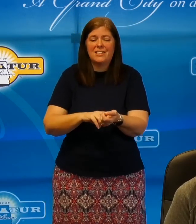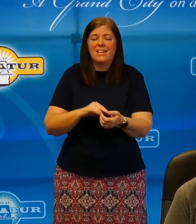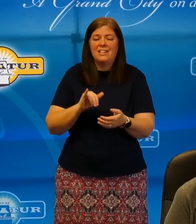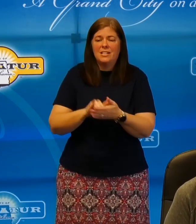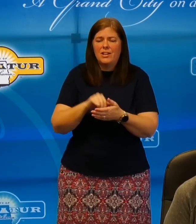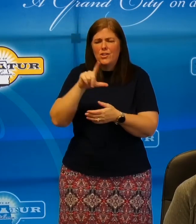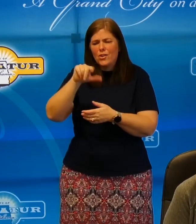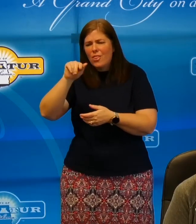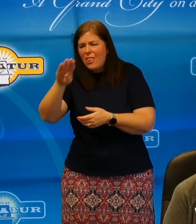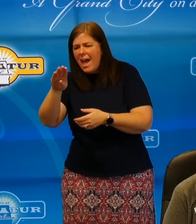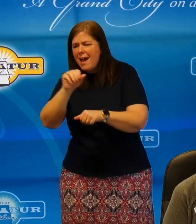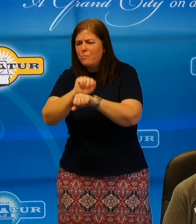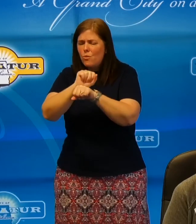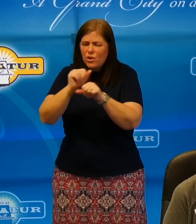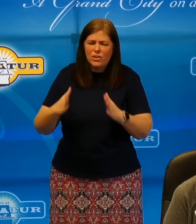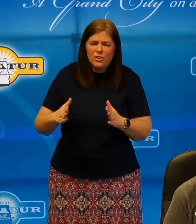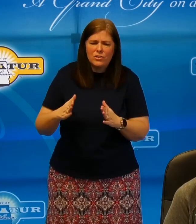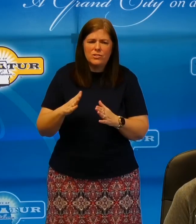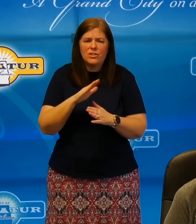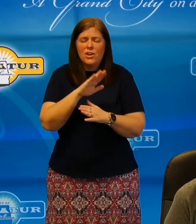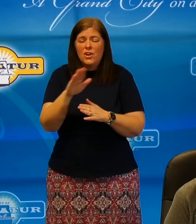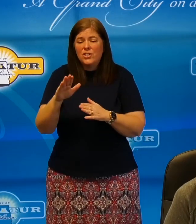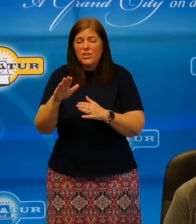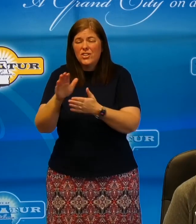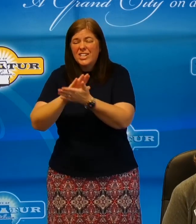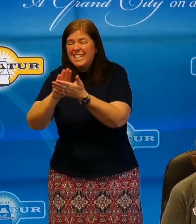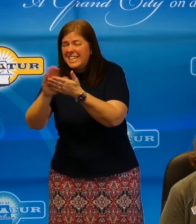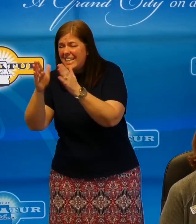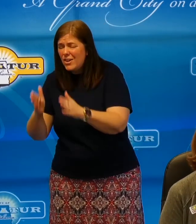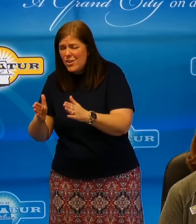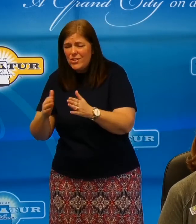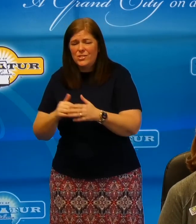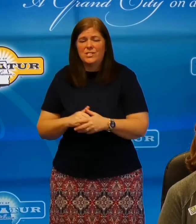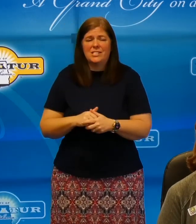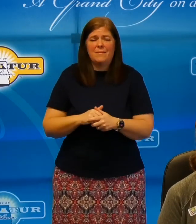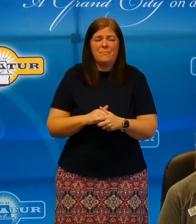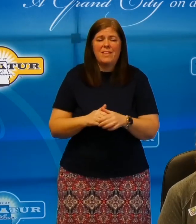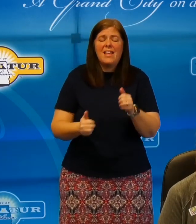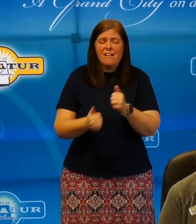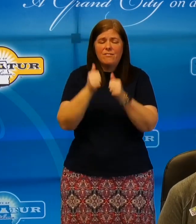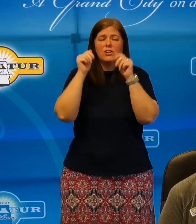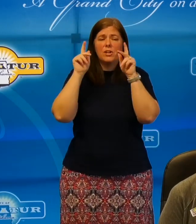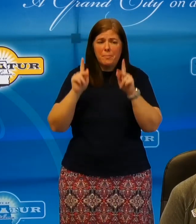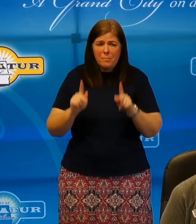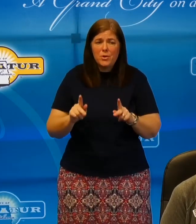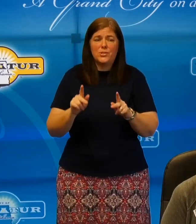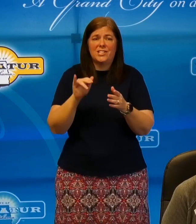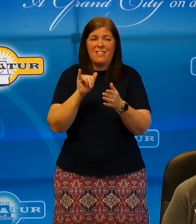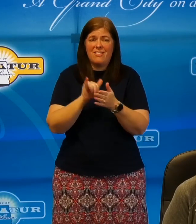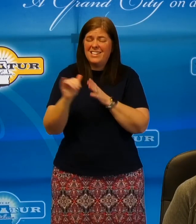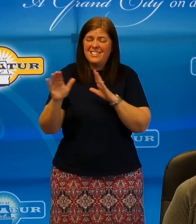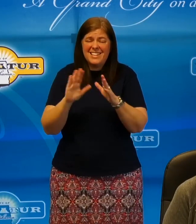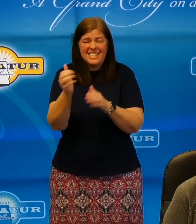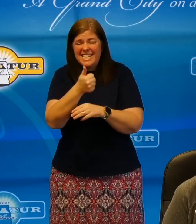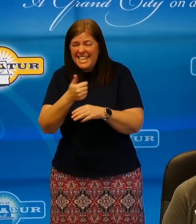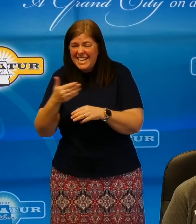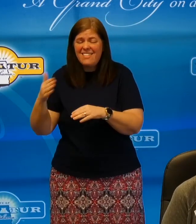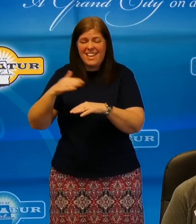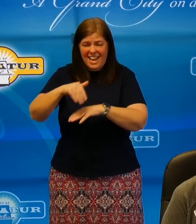lab personnel. This is about your housekeeping personnel. Everybody that does anything